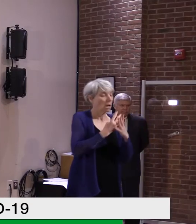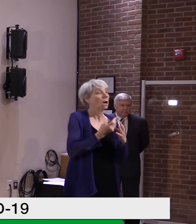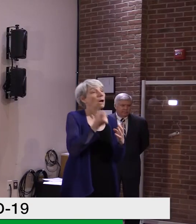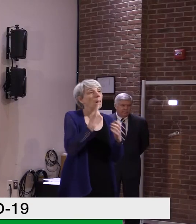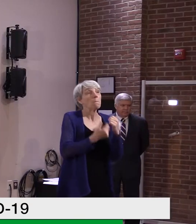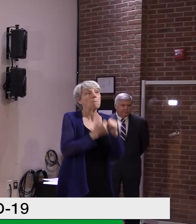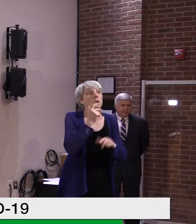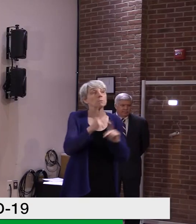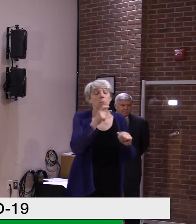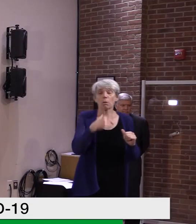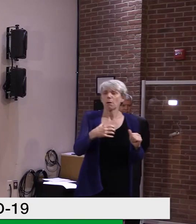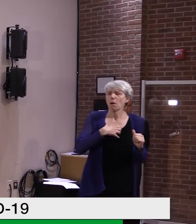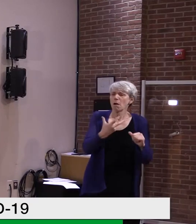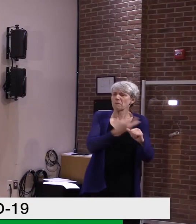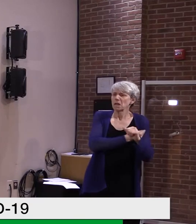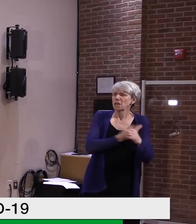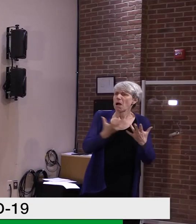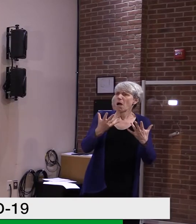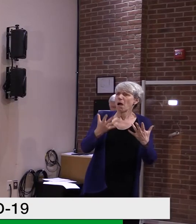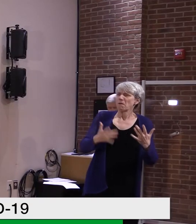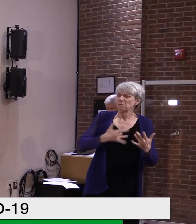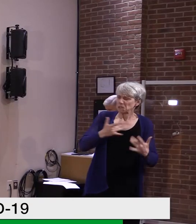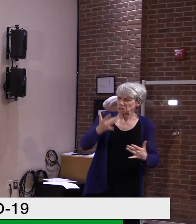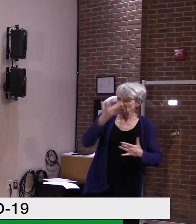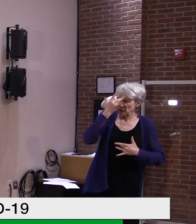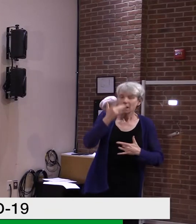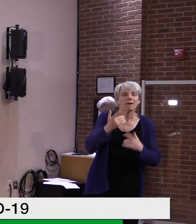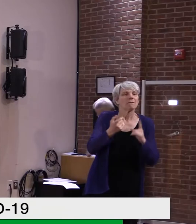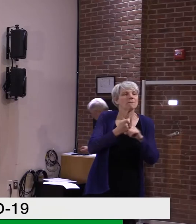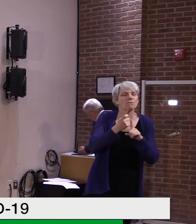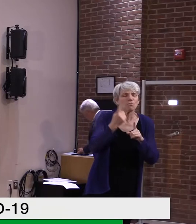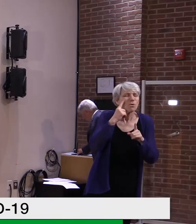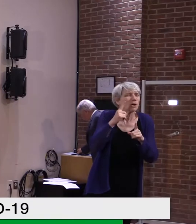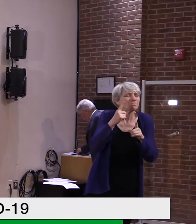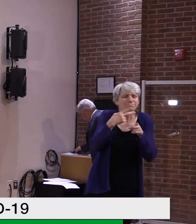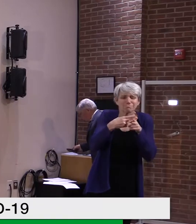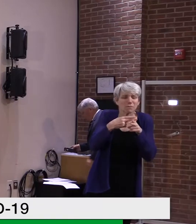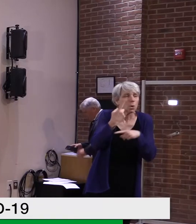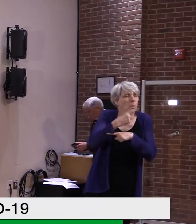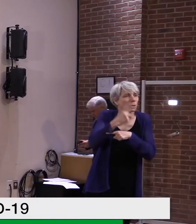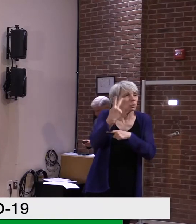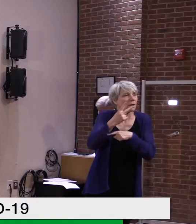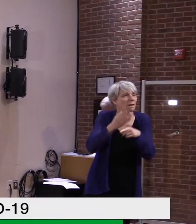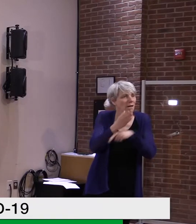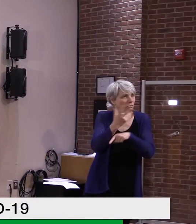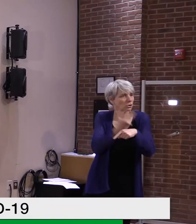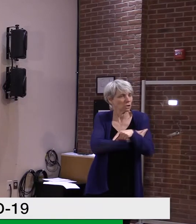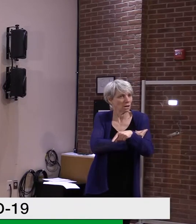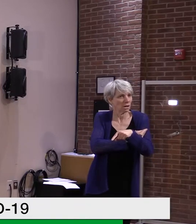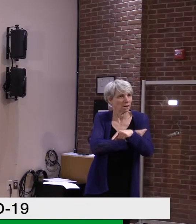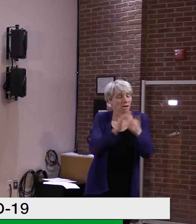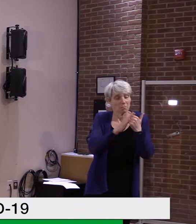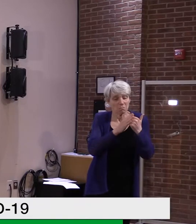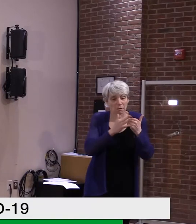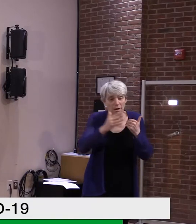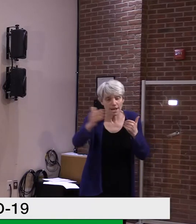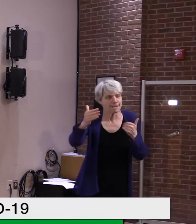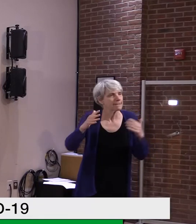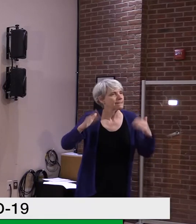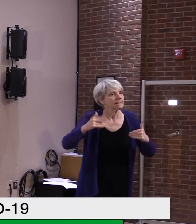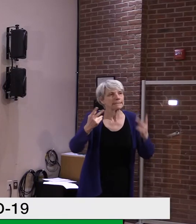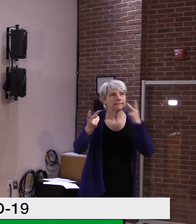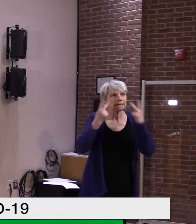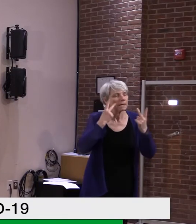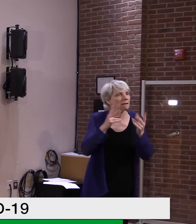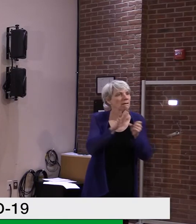the time they got the vaccine as opposed to long-term reports. But we just don't have that level of data to